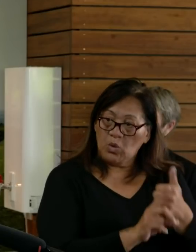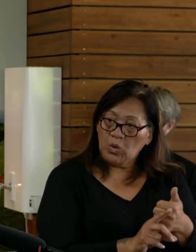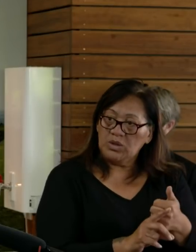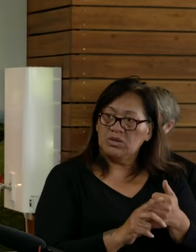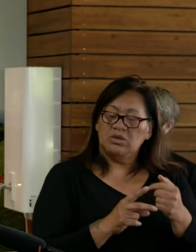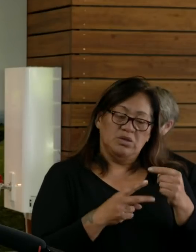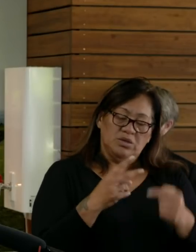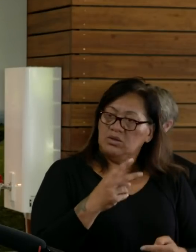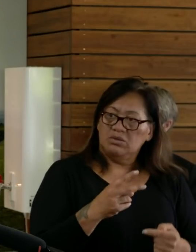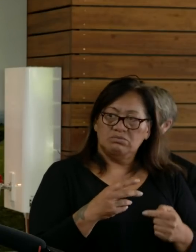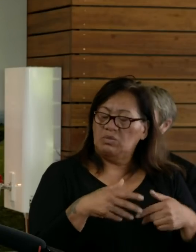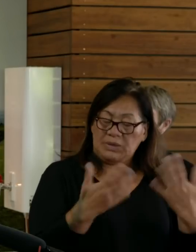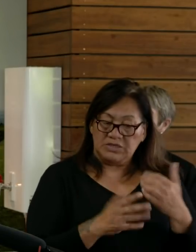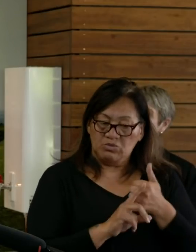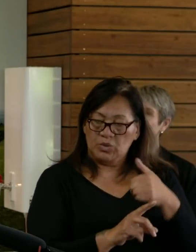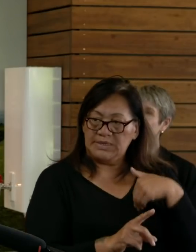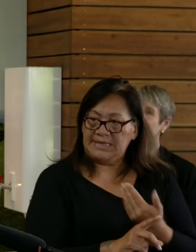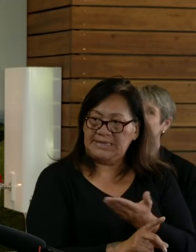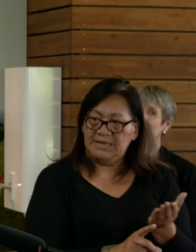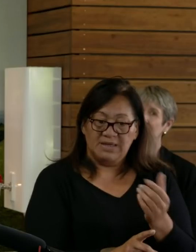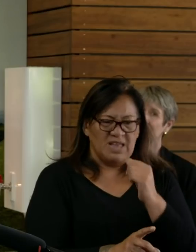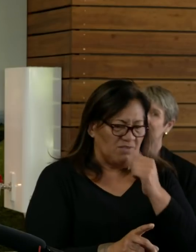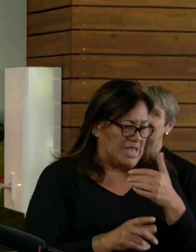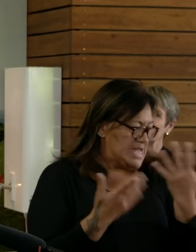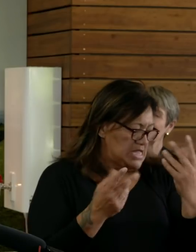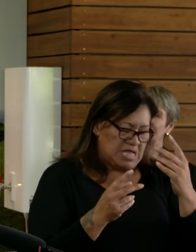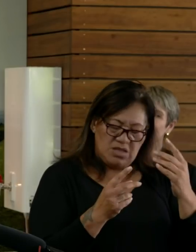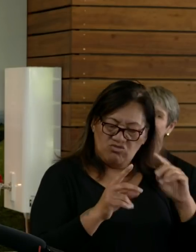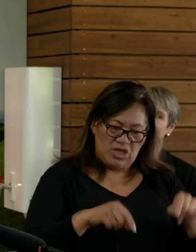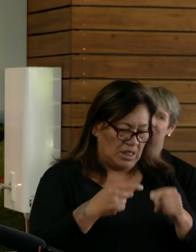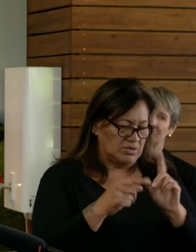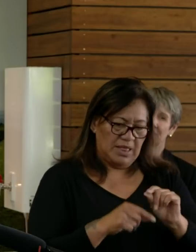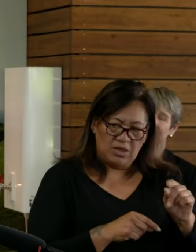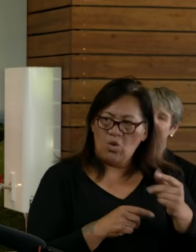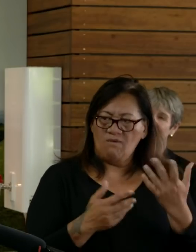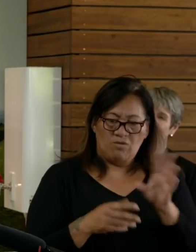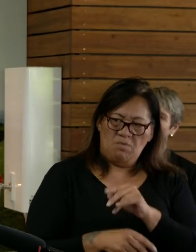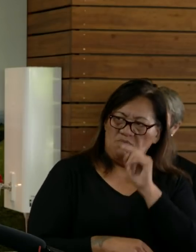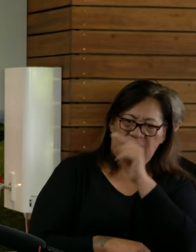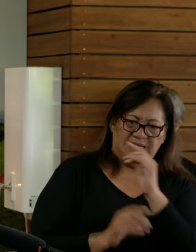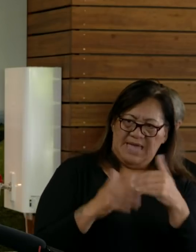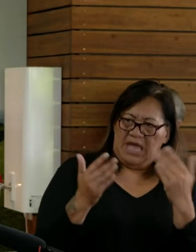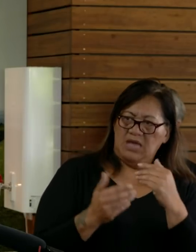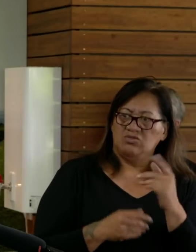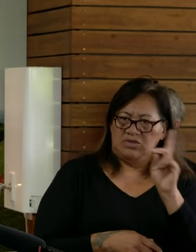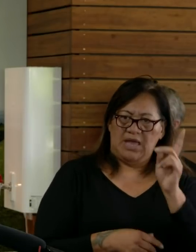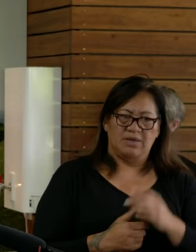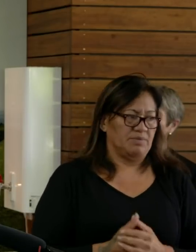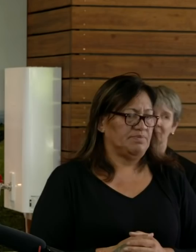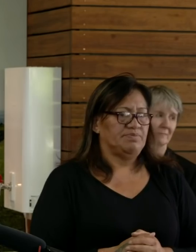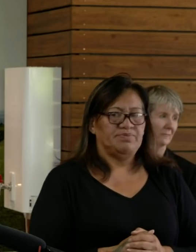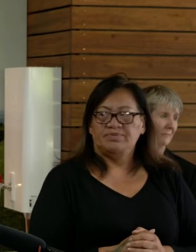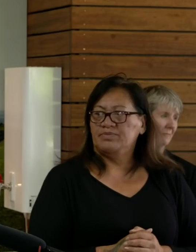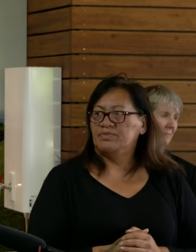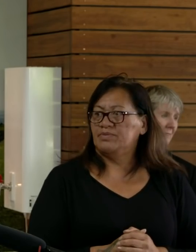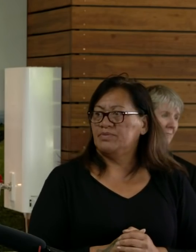type support that they will need if they have any challenges as a result of their day on the island. Is it possibly